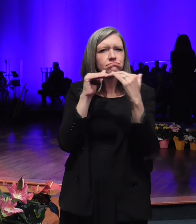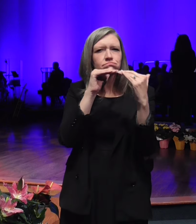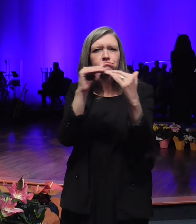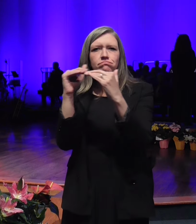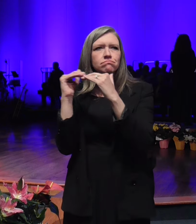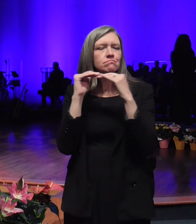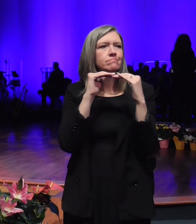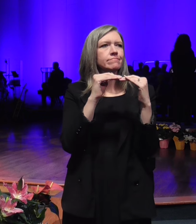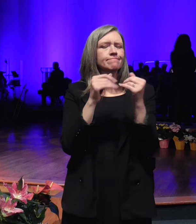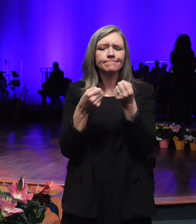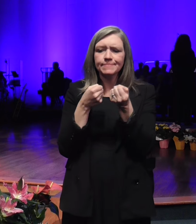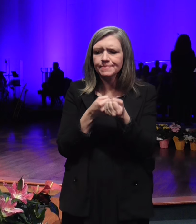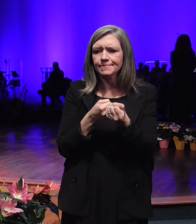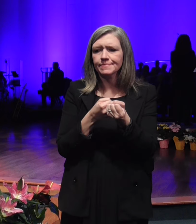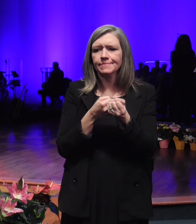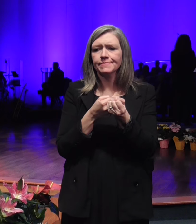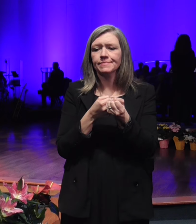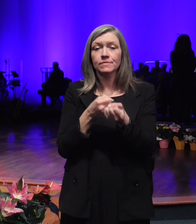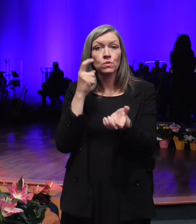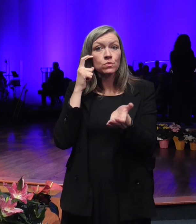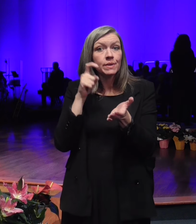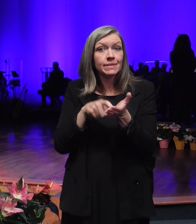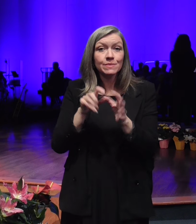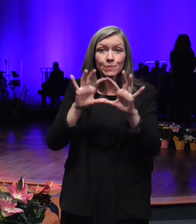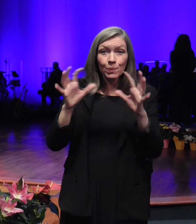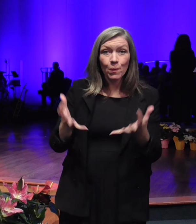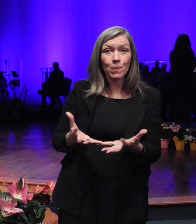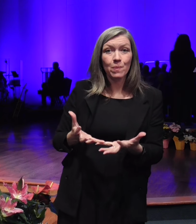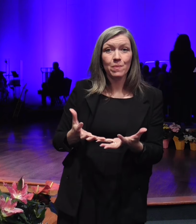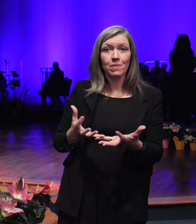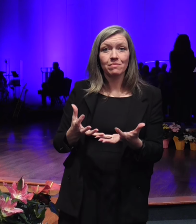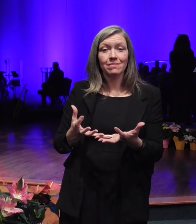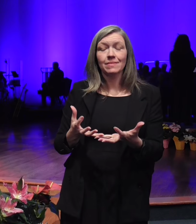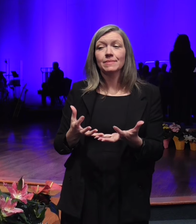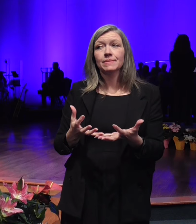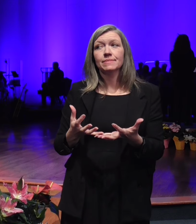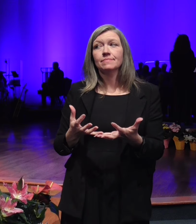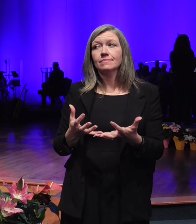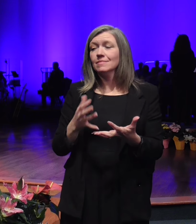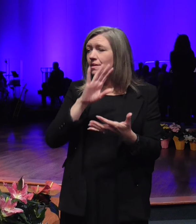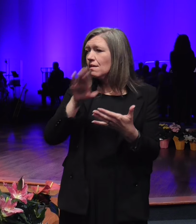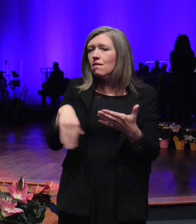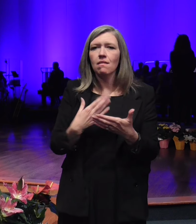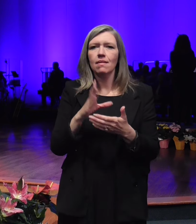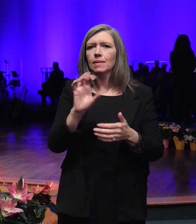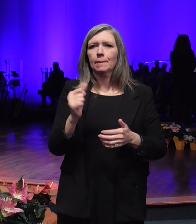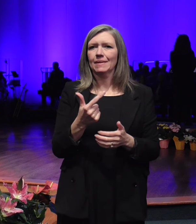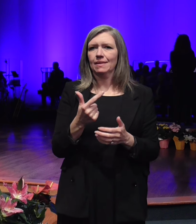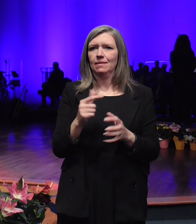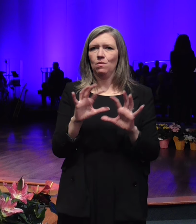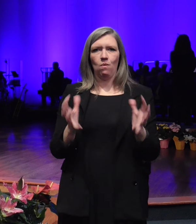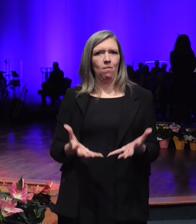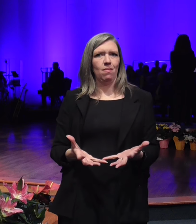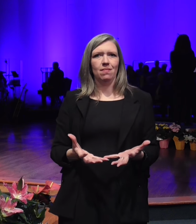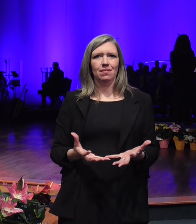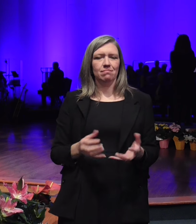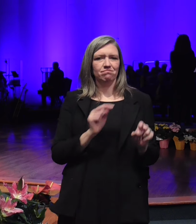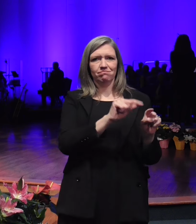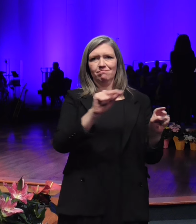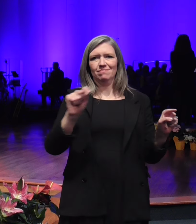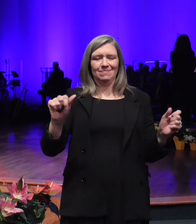stand for the recognition of wholeness in all being, in all